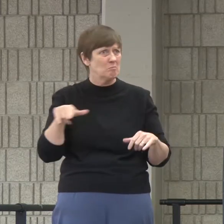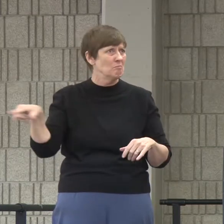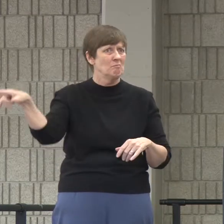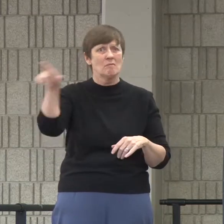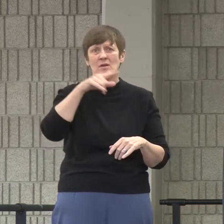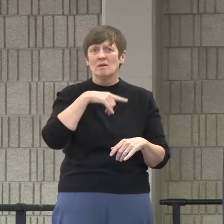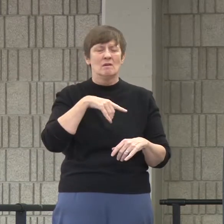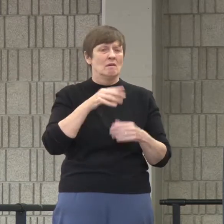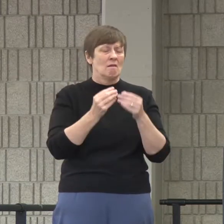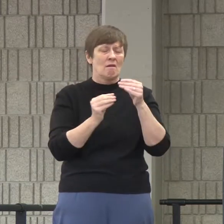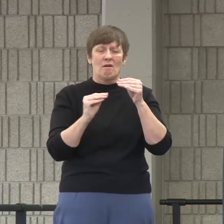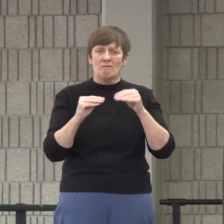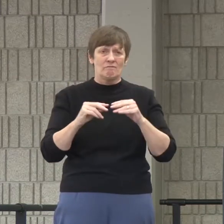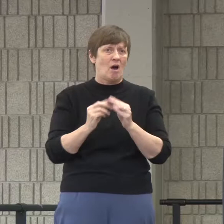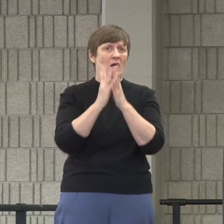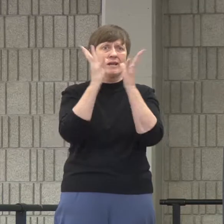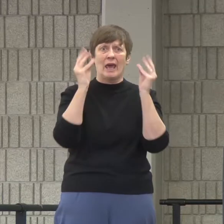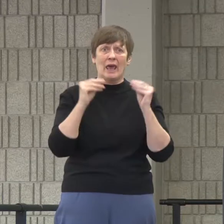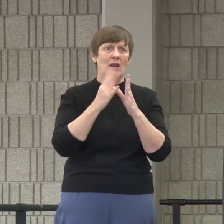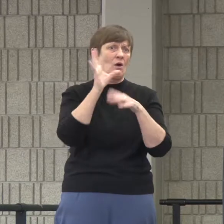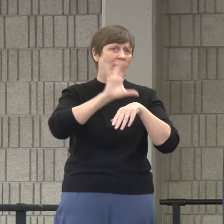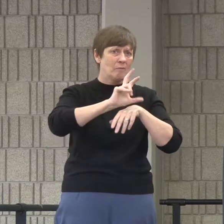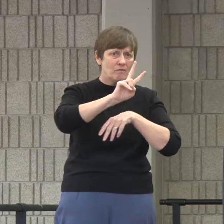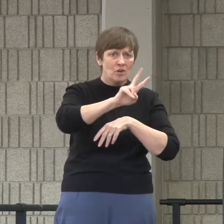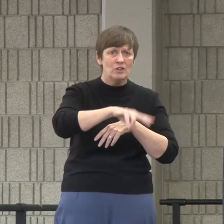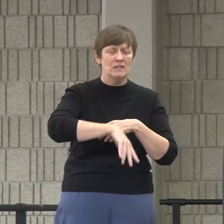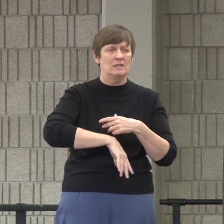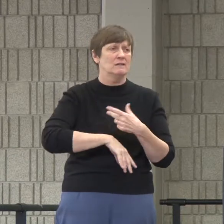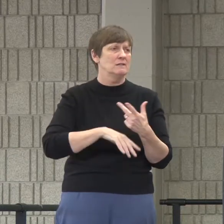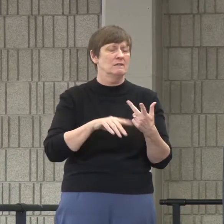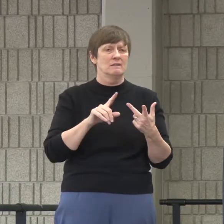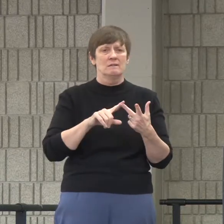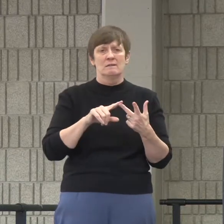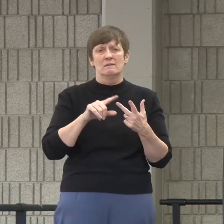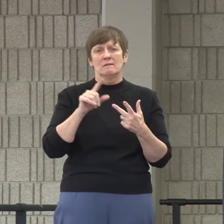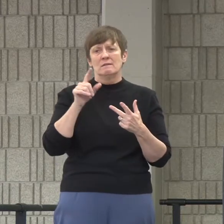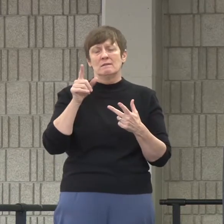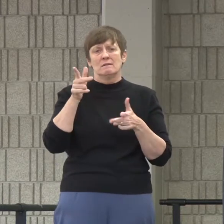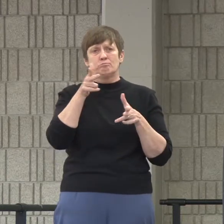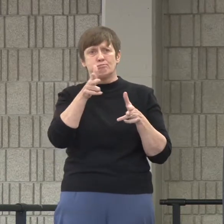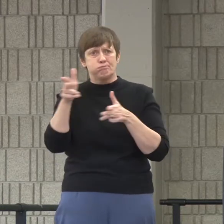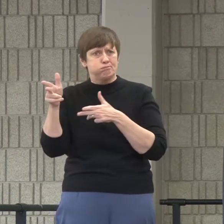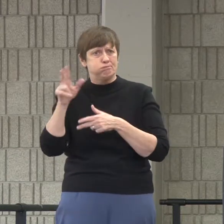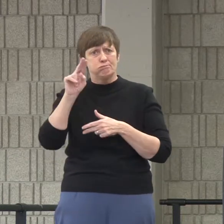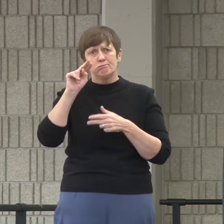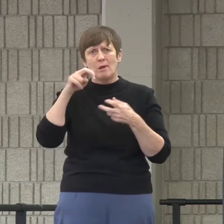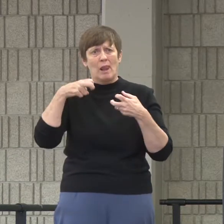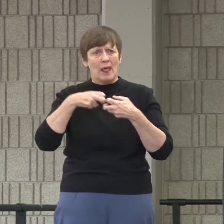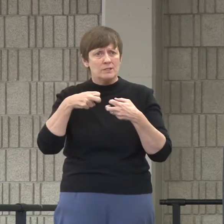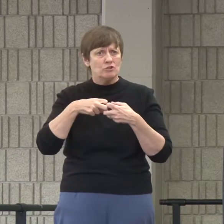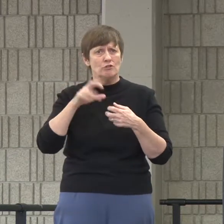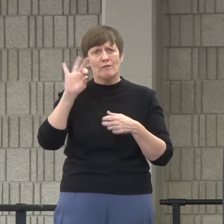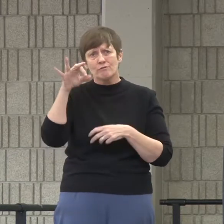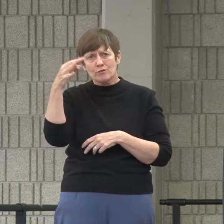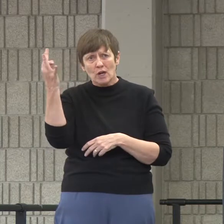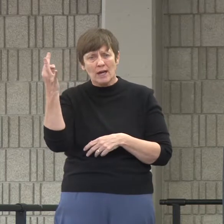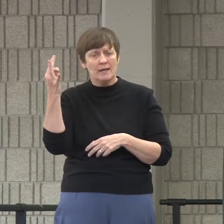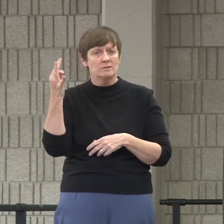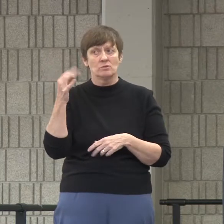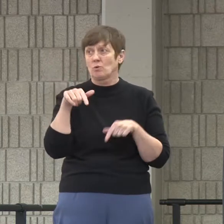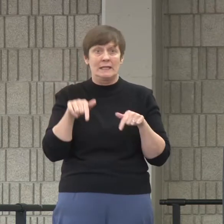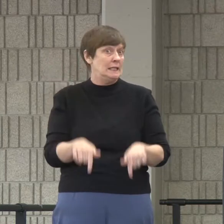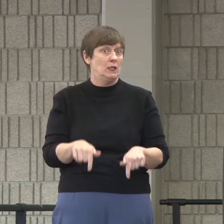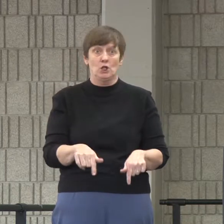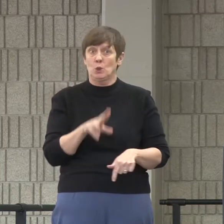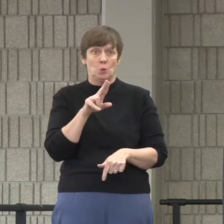it's the volcano eruption in Cape Verde, the terrorism in Nigeria or France, or the terrorism right